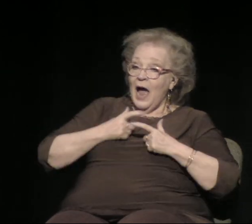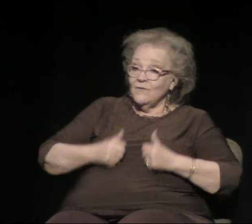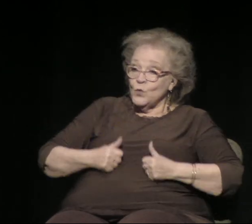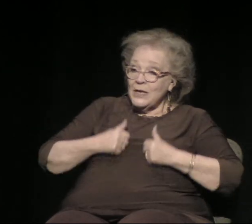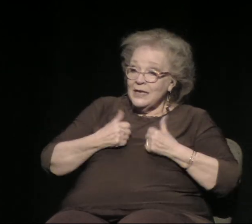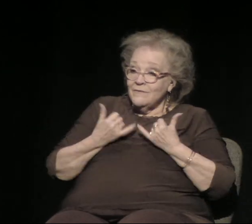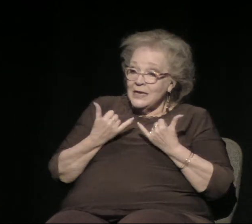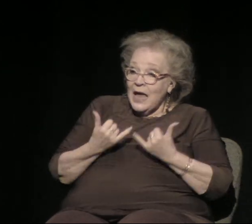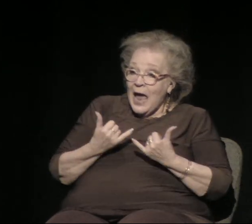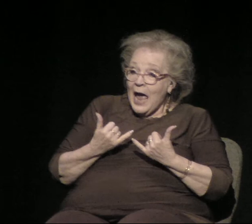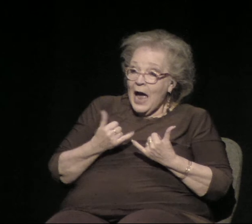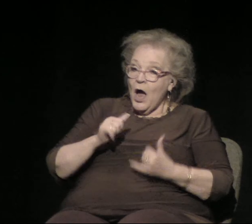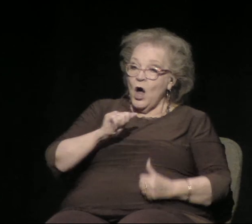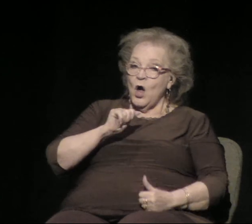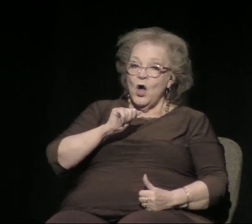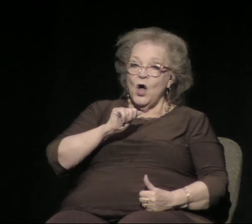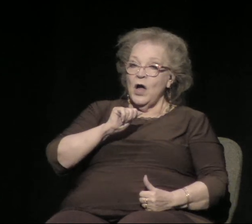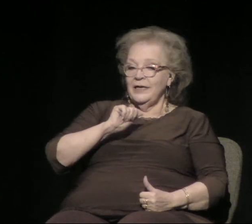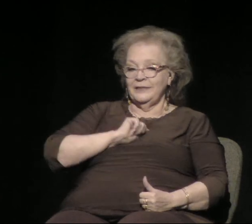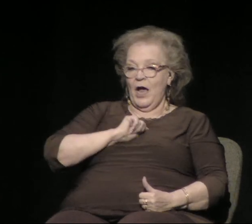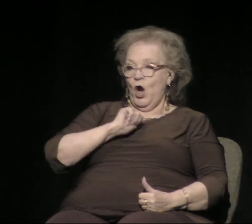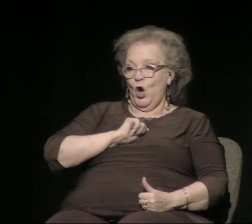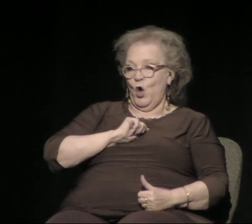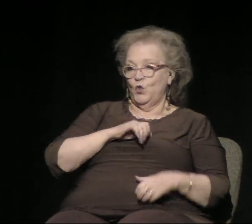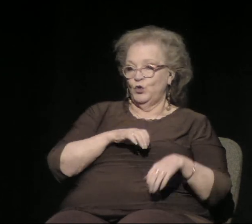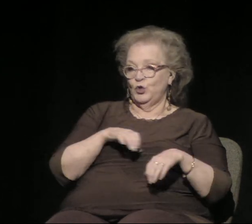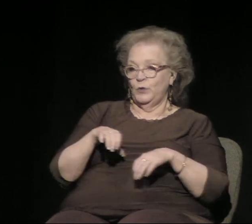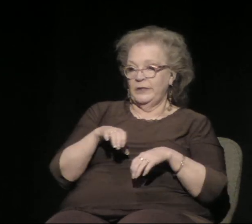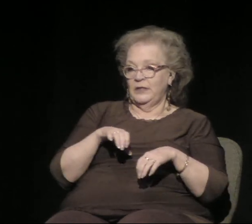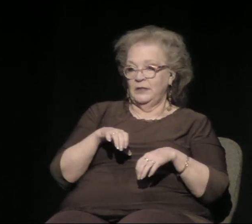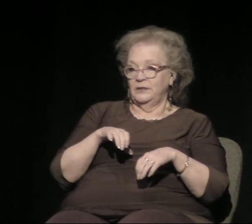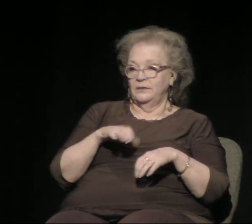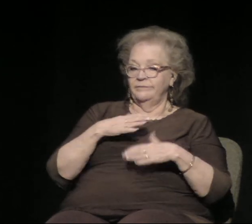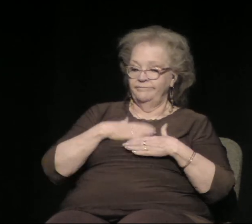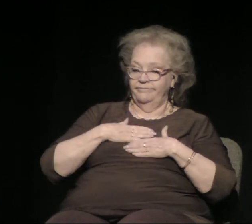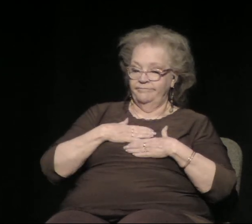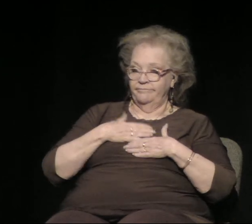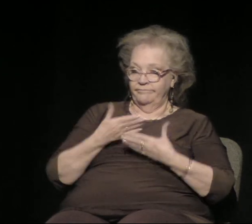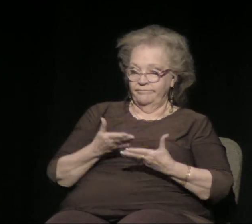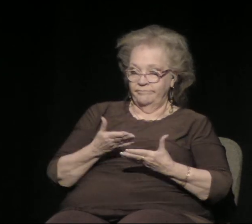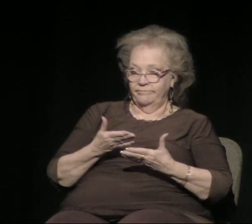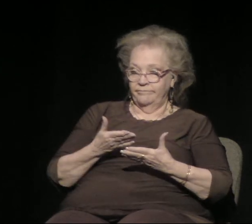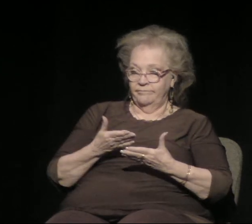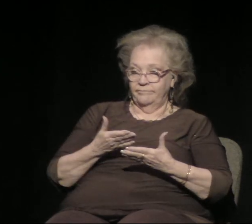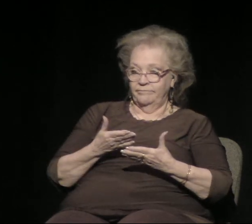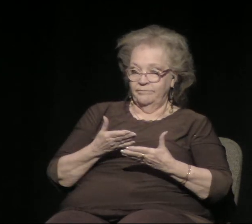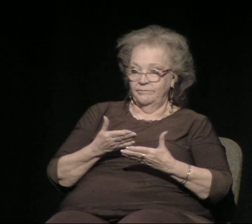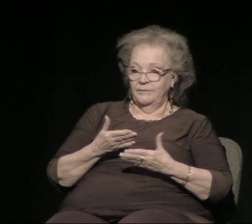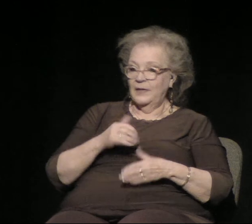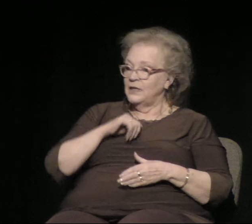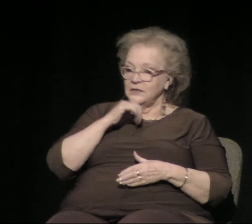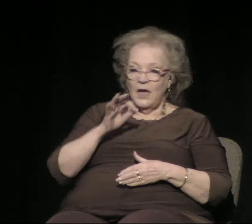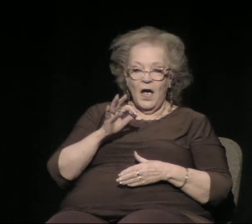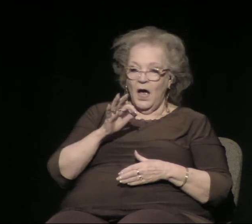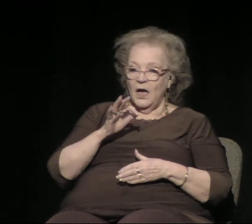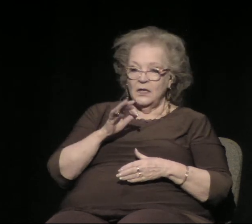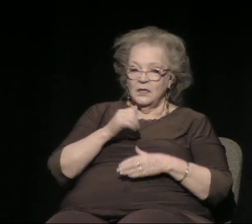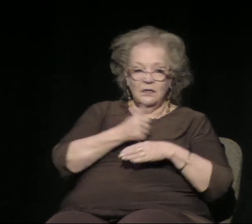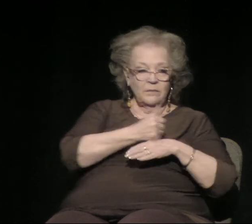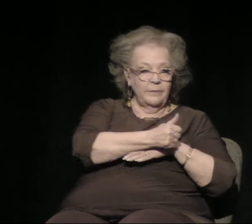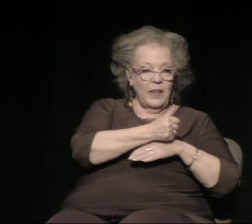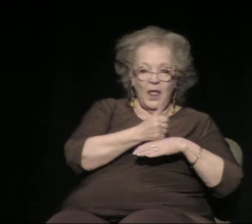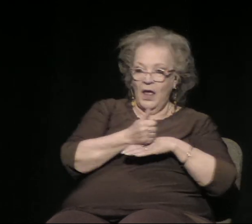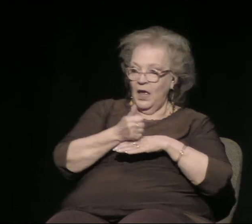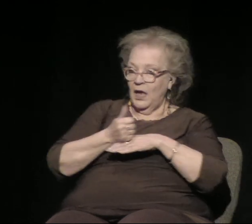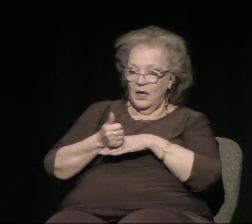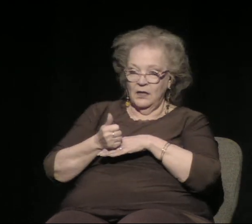right now is by our own doing. This is called confession. He's not fixing the blame.